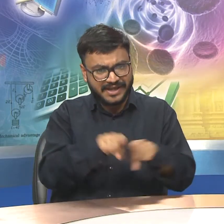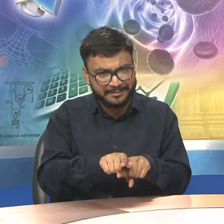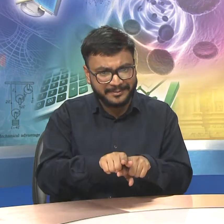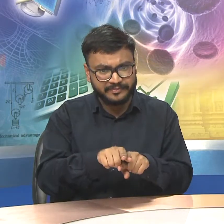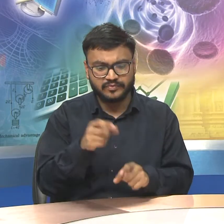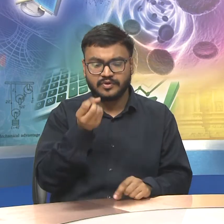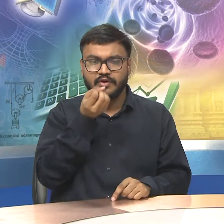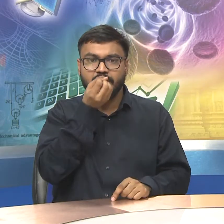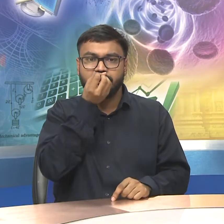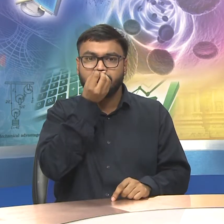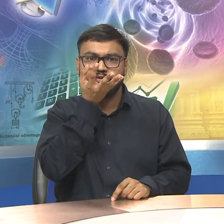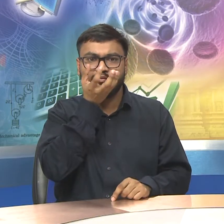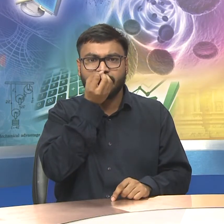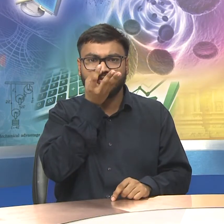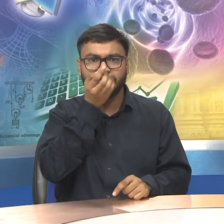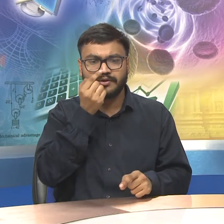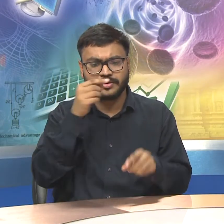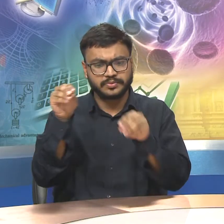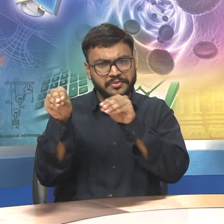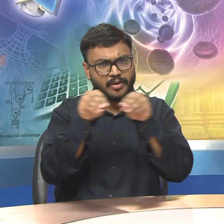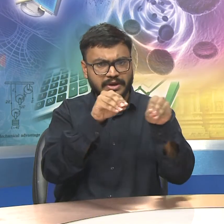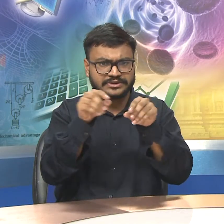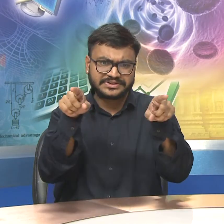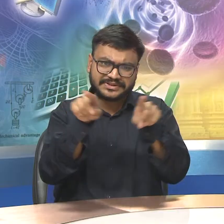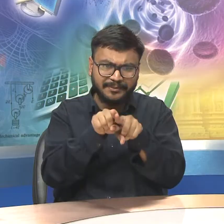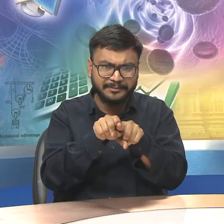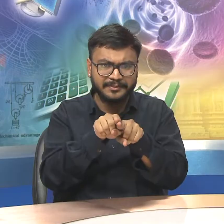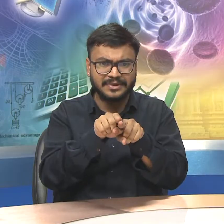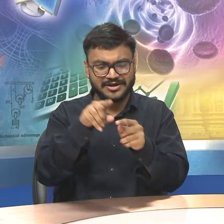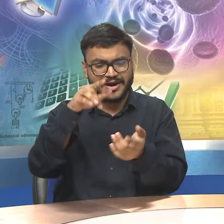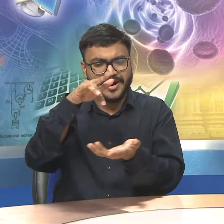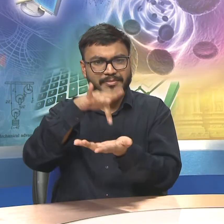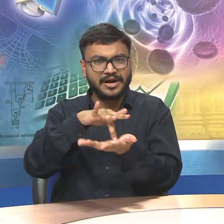and flower is the same handshake